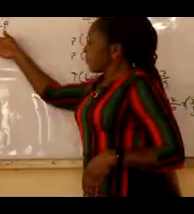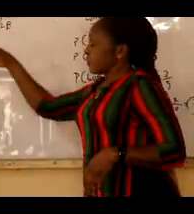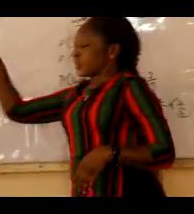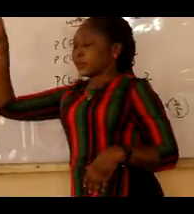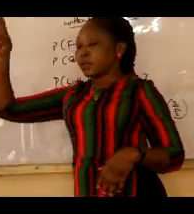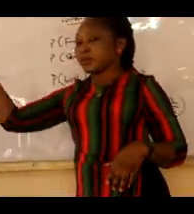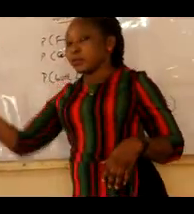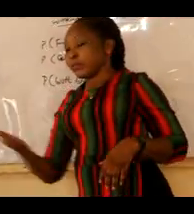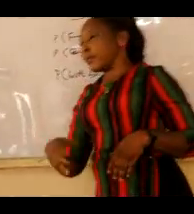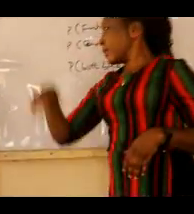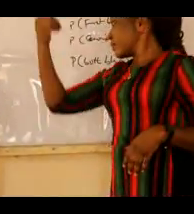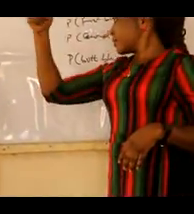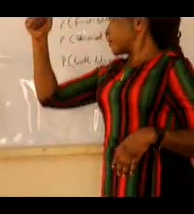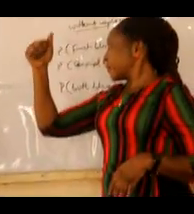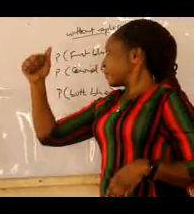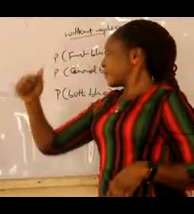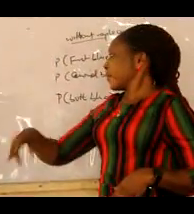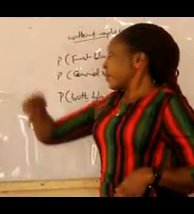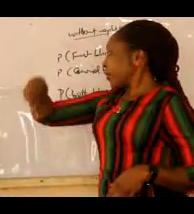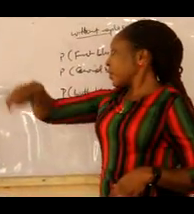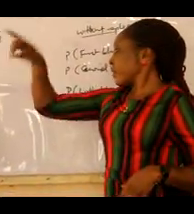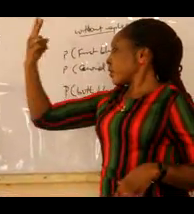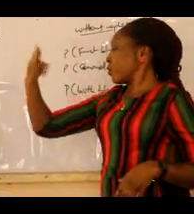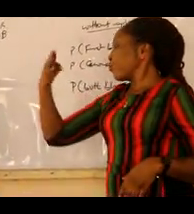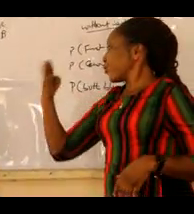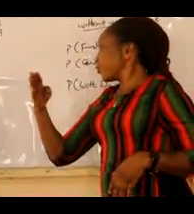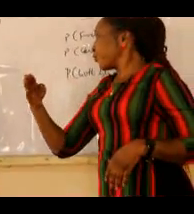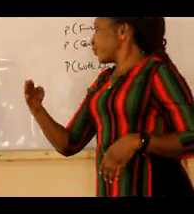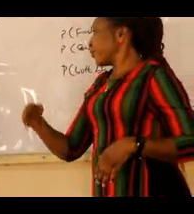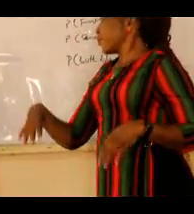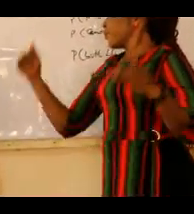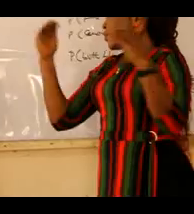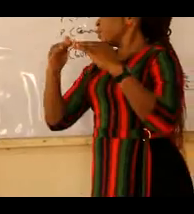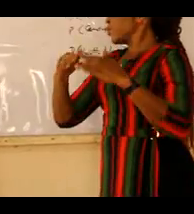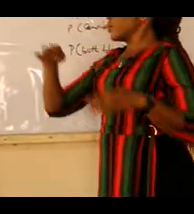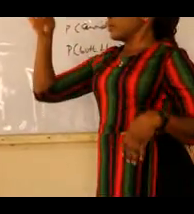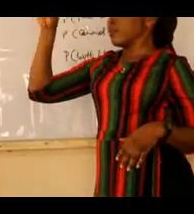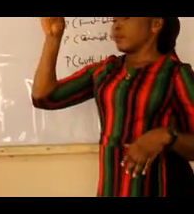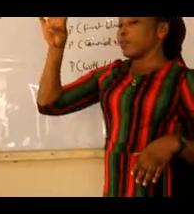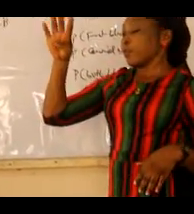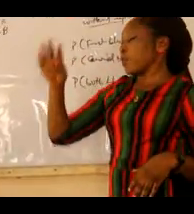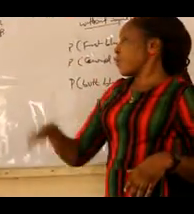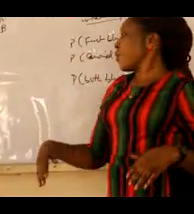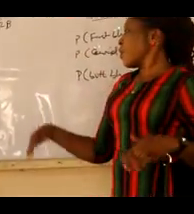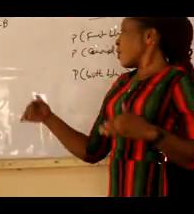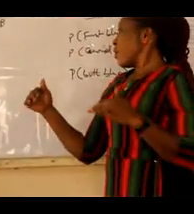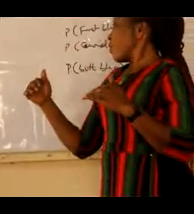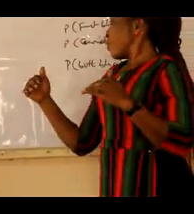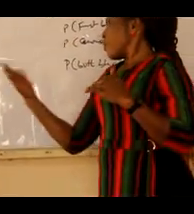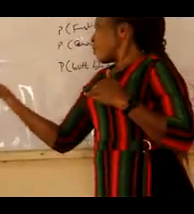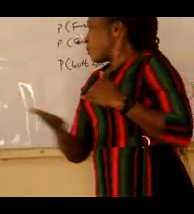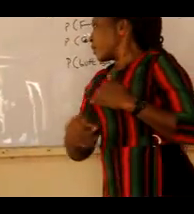blue equals 4 over 10. 4 over 10. P